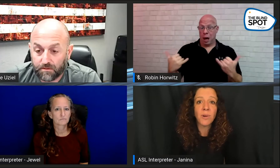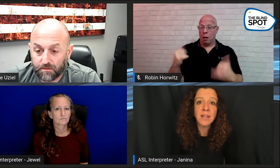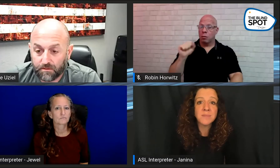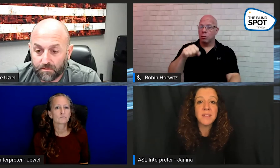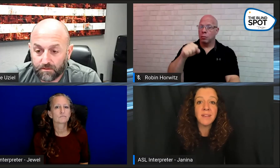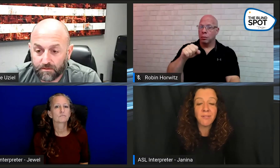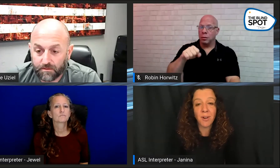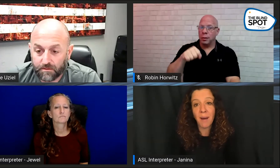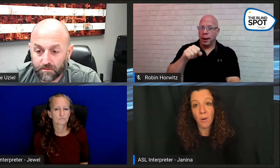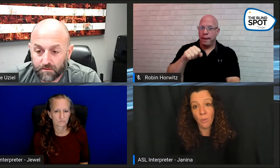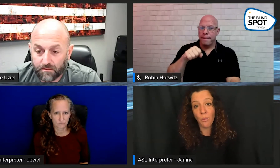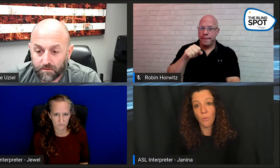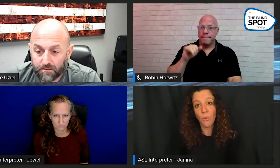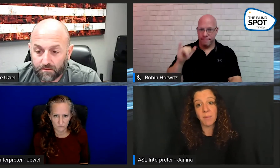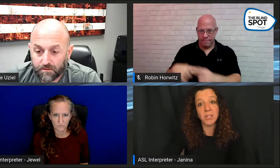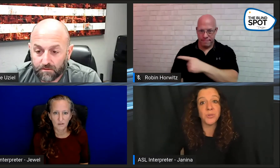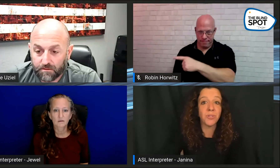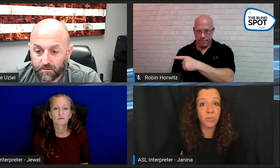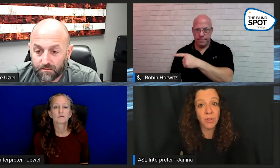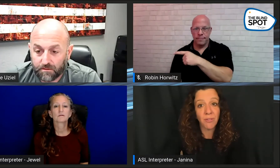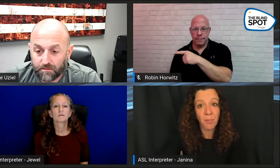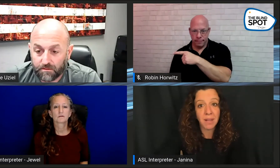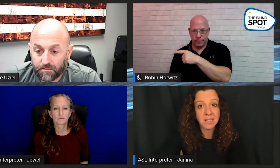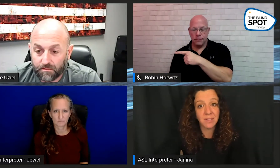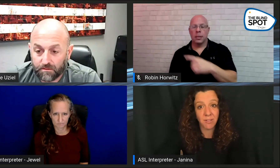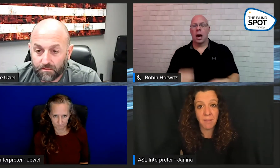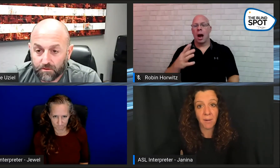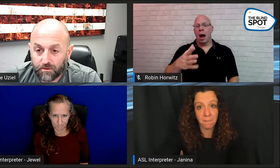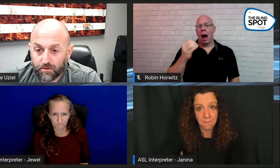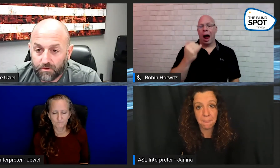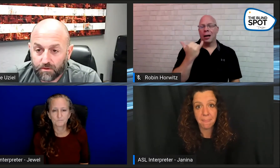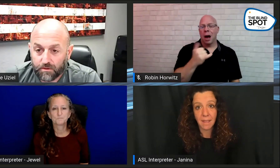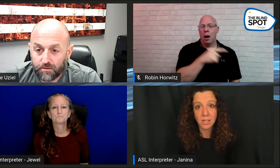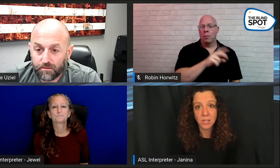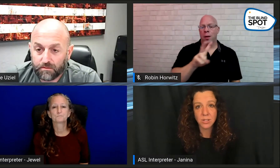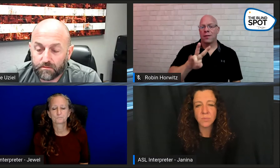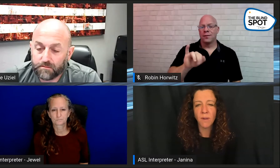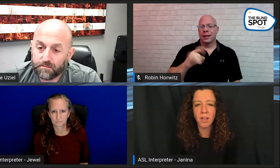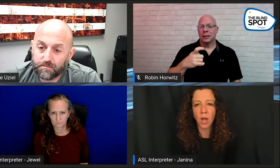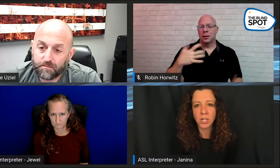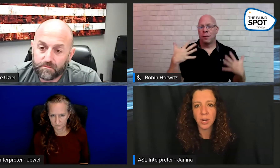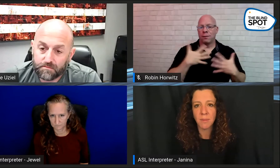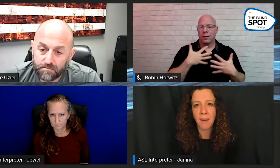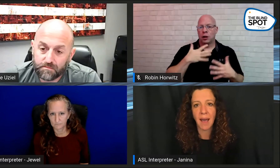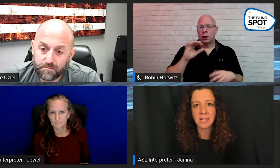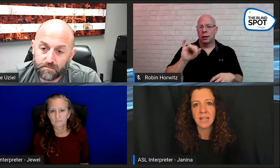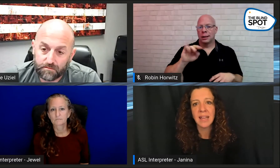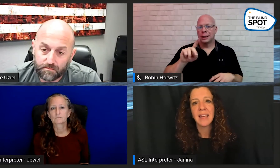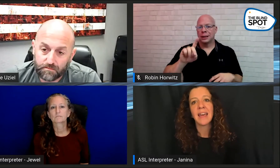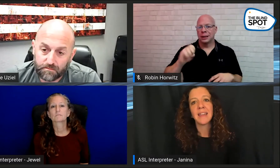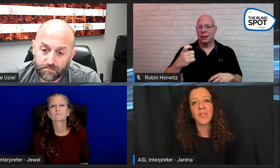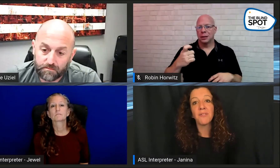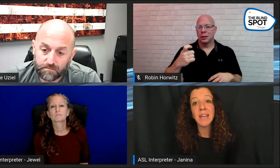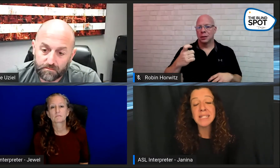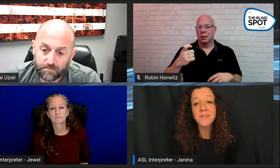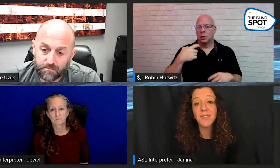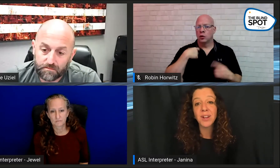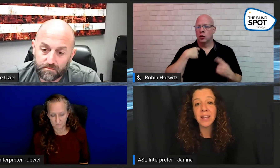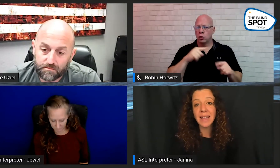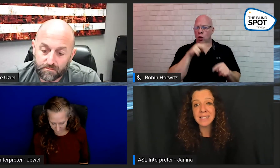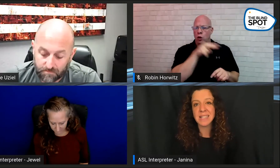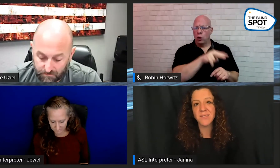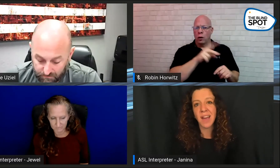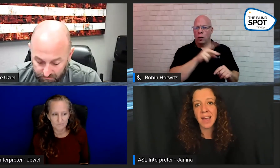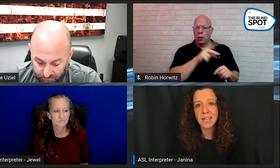it worries me for about what I'm going to do in 3 or 4 months from now. So it's more of a long-term impact. Now the Vix